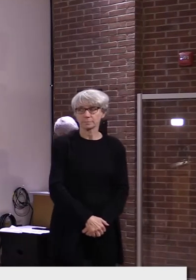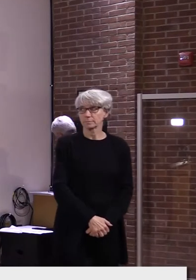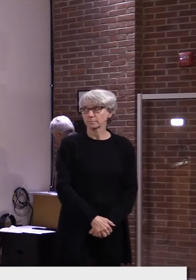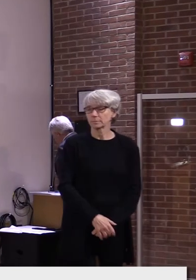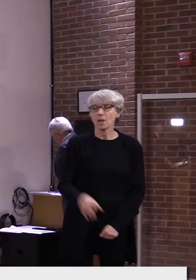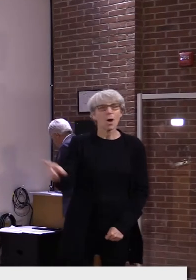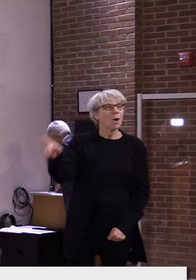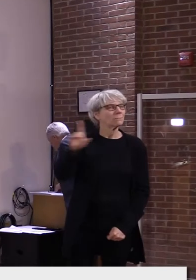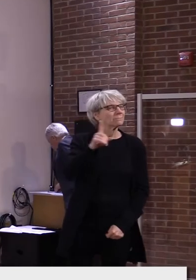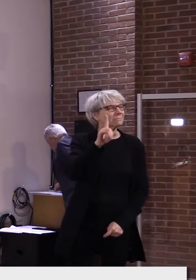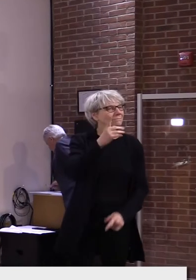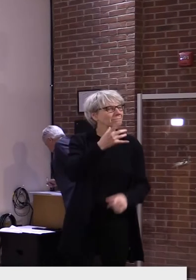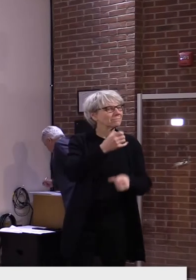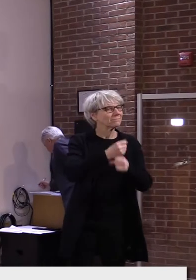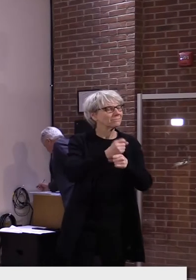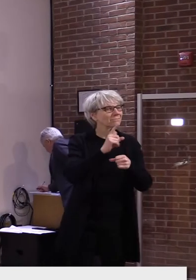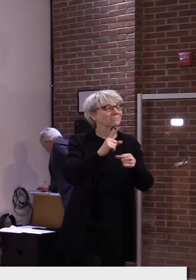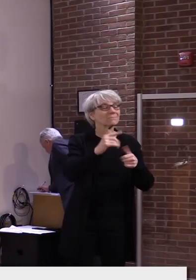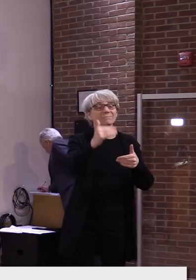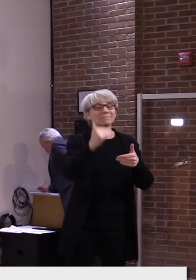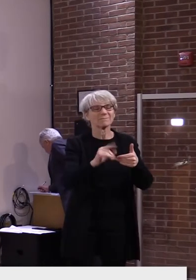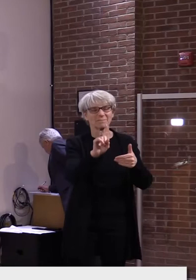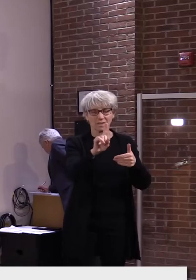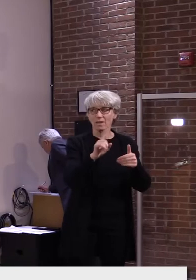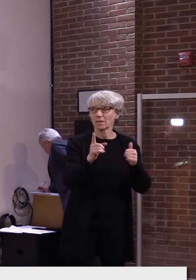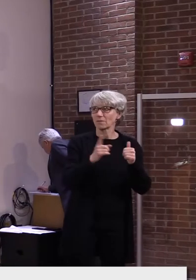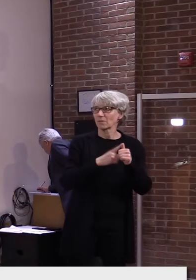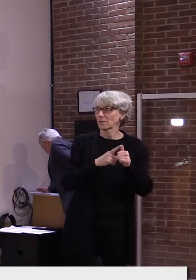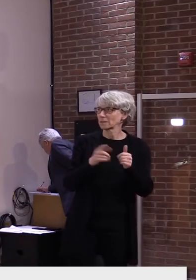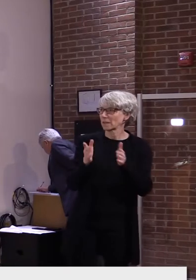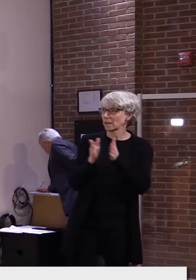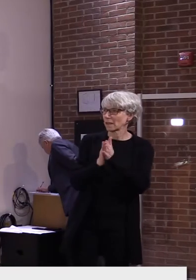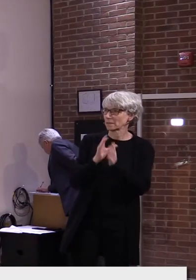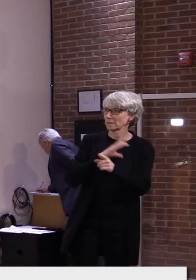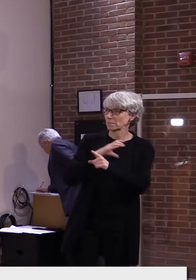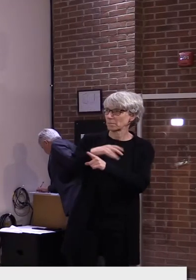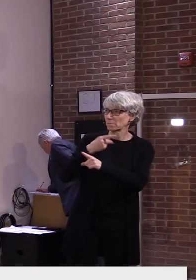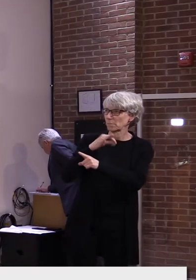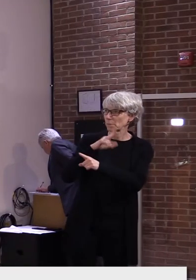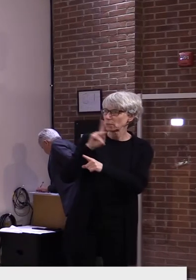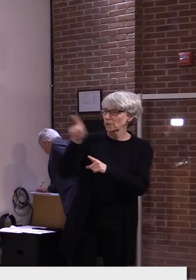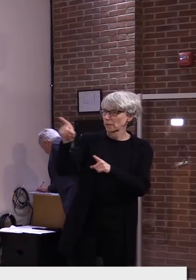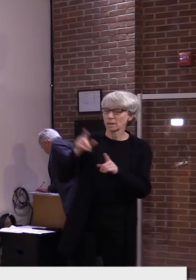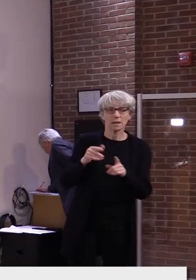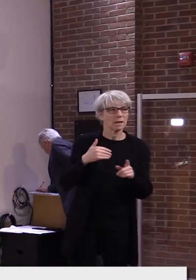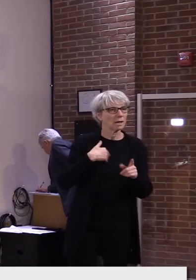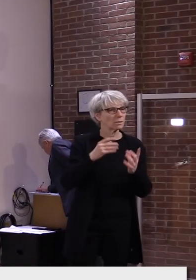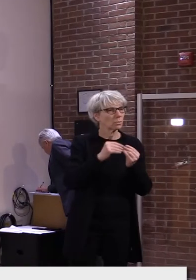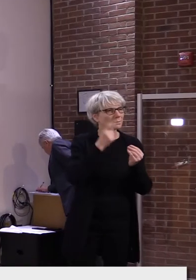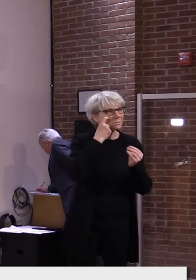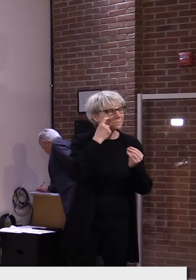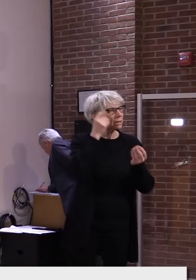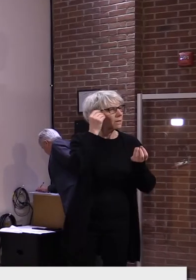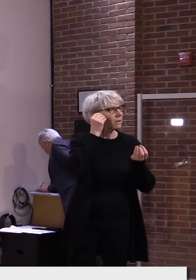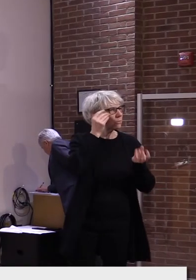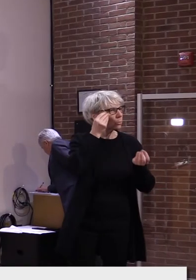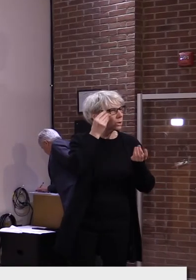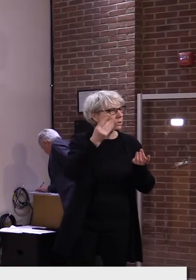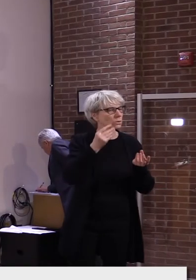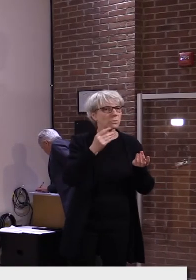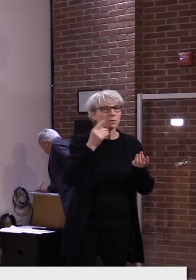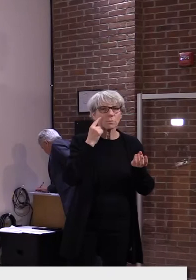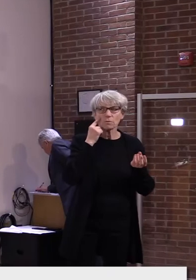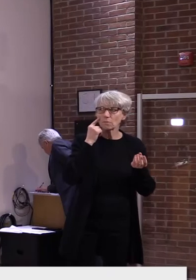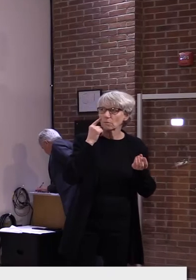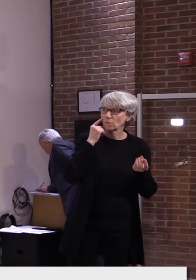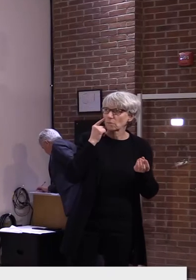Before we go on to the next question, I'm going to ask Commissioner Pichek. He has a little bit of an update on what Prime